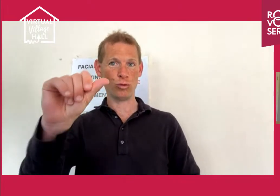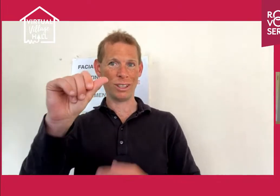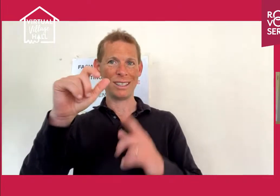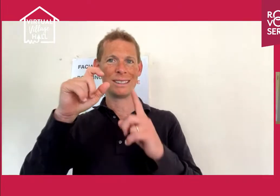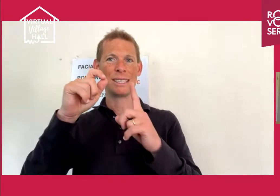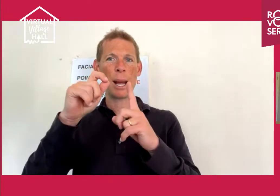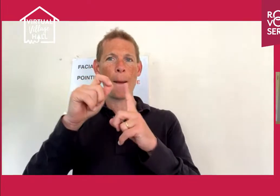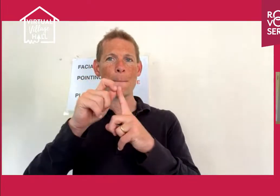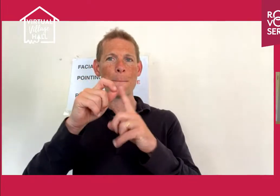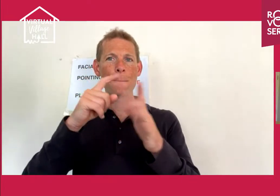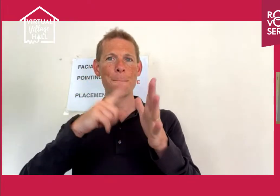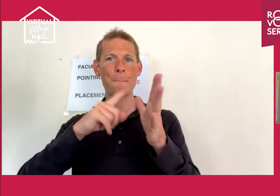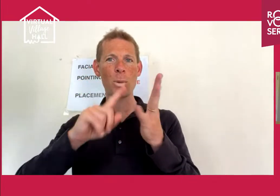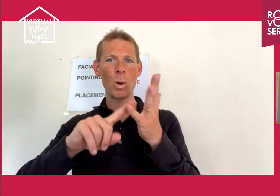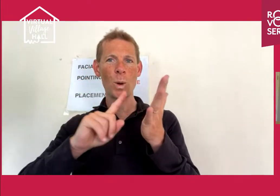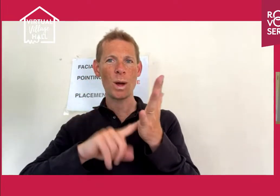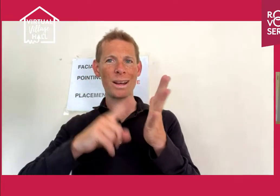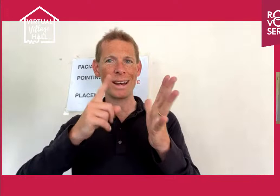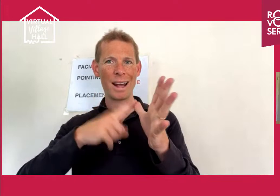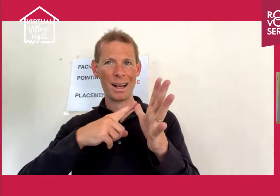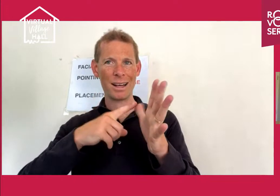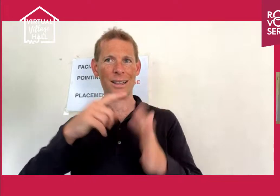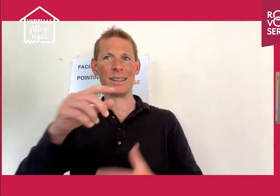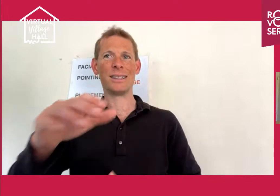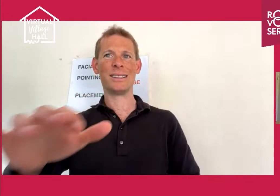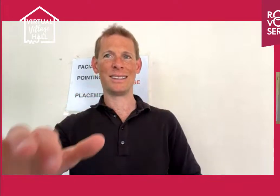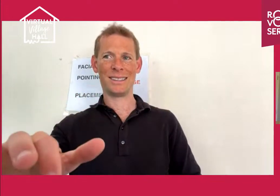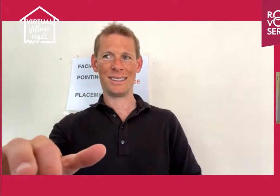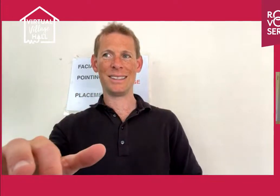Number 6 was Paula.